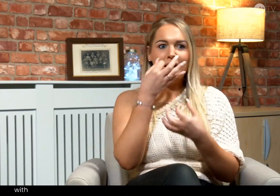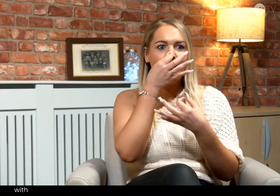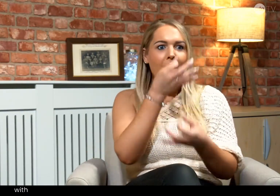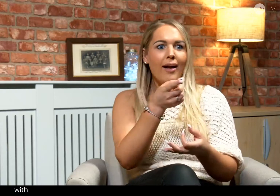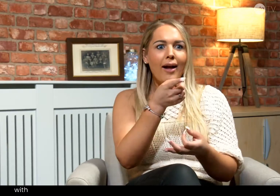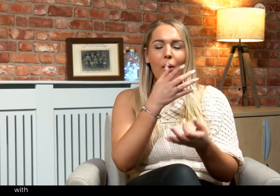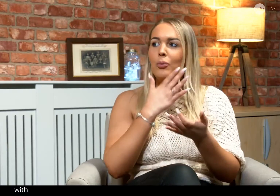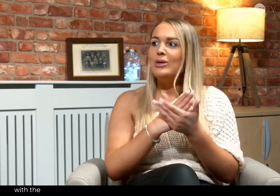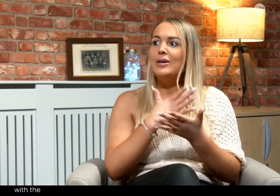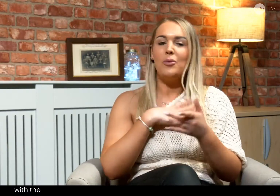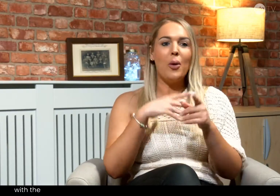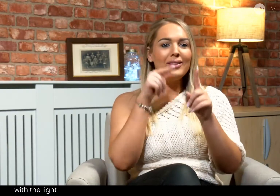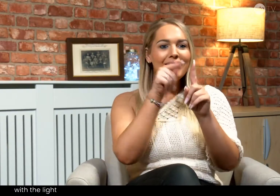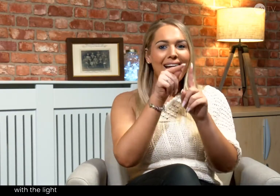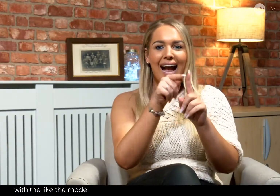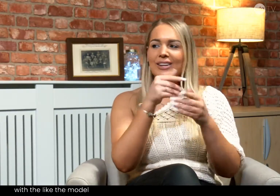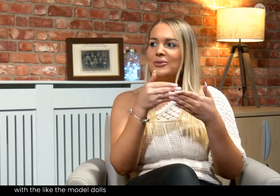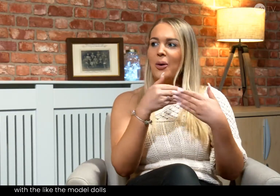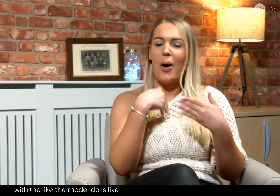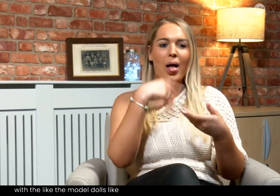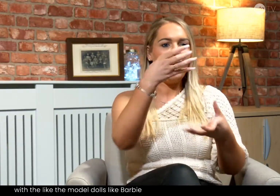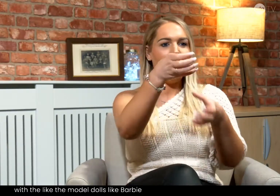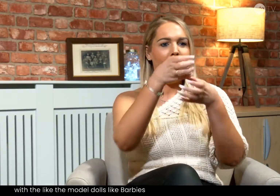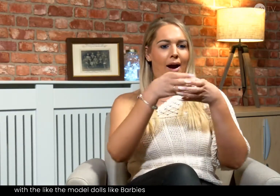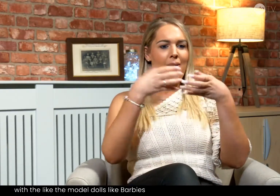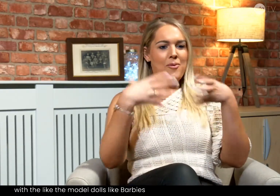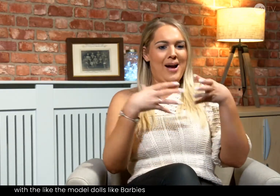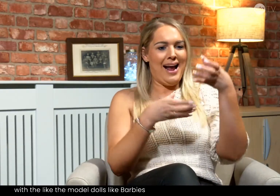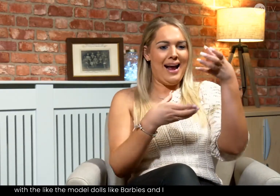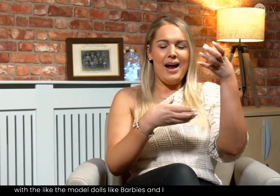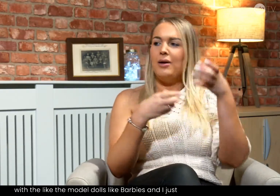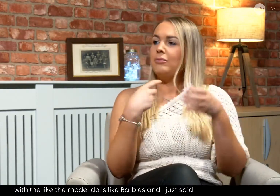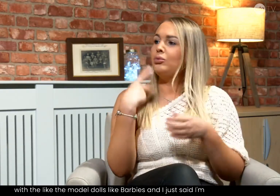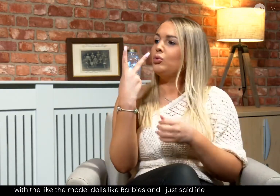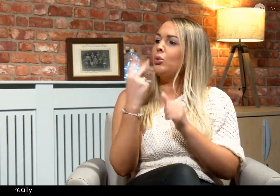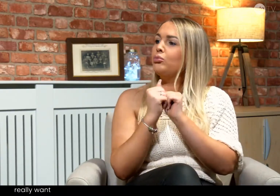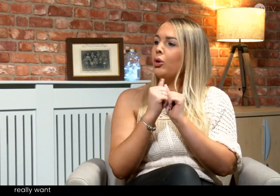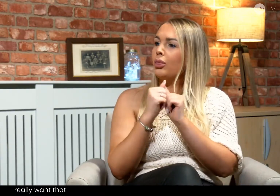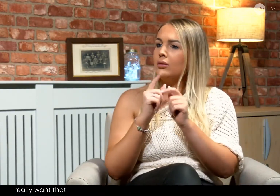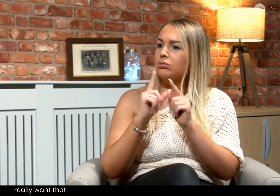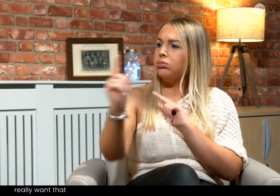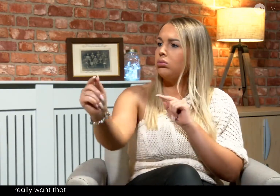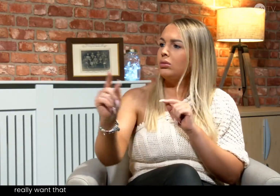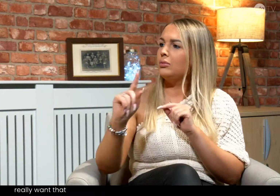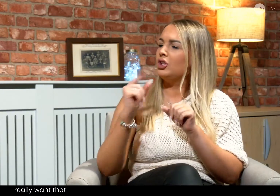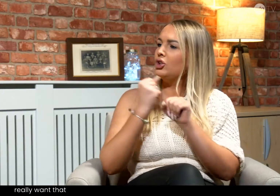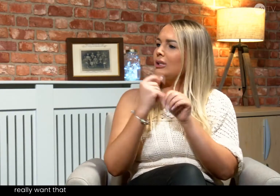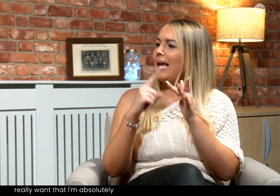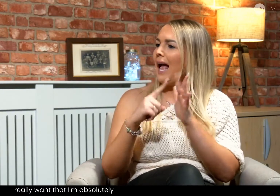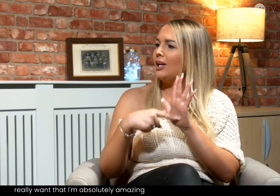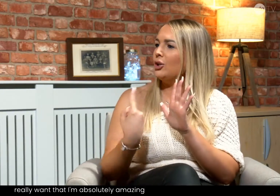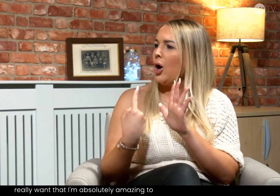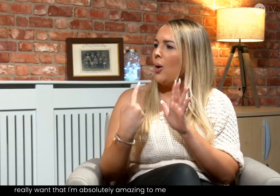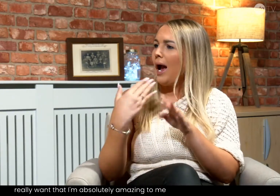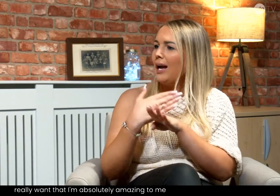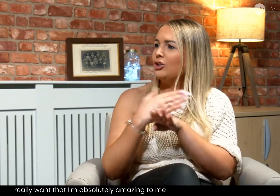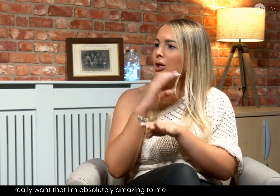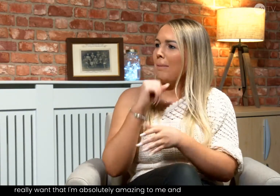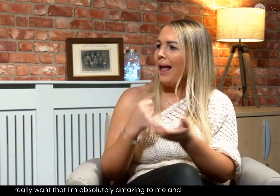the model dolls, like Barbies. And I just said, I really want that. It was absolutely amazing to me. And obviously my